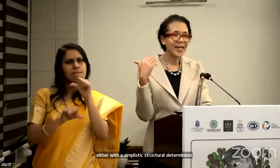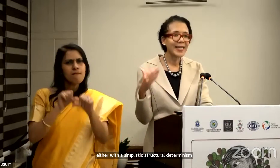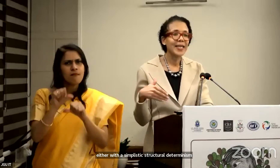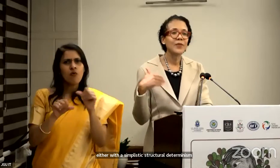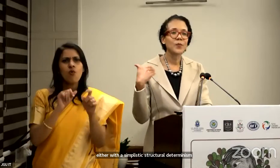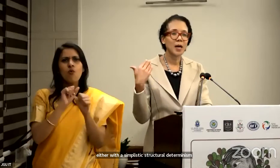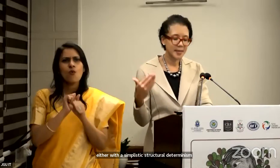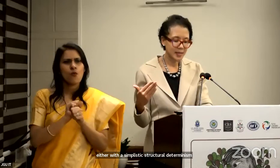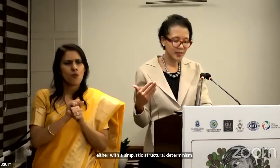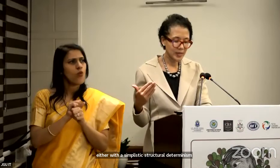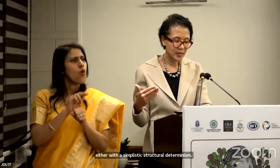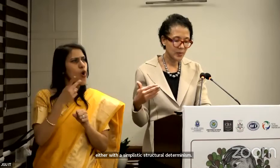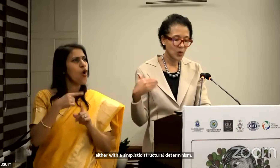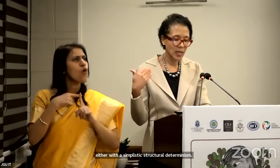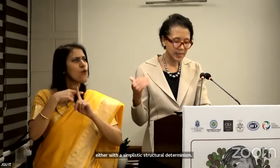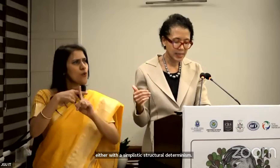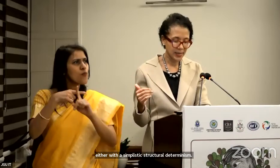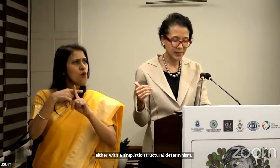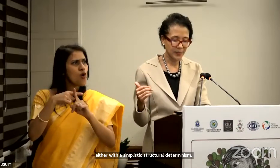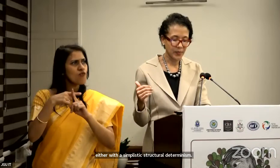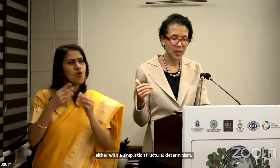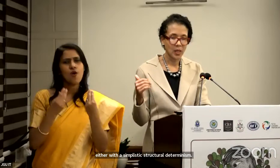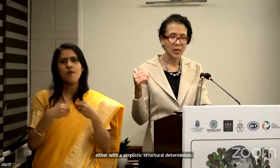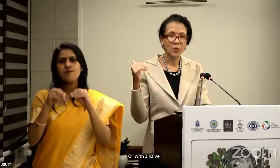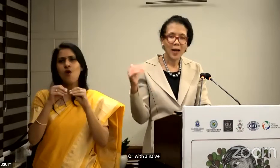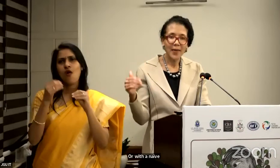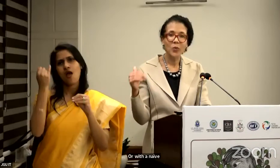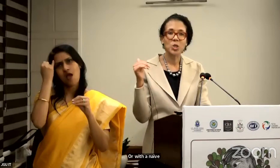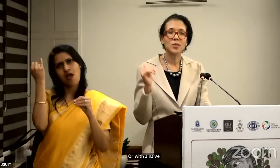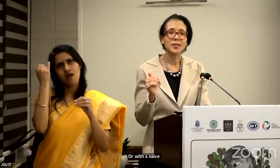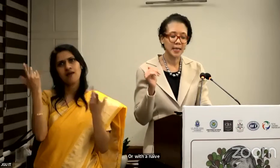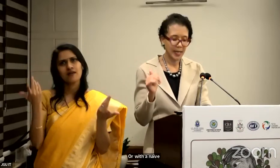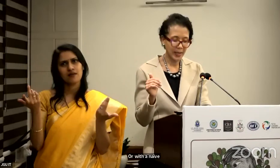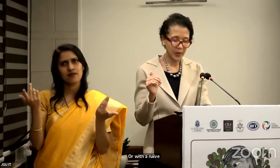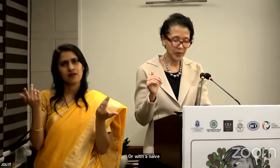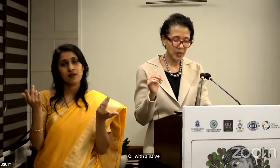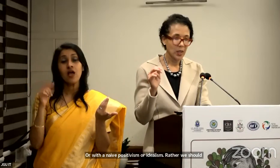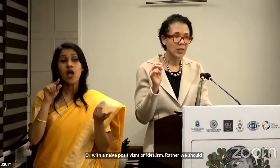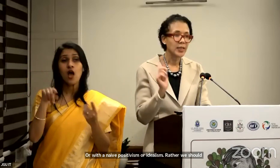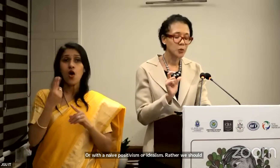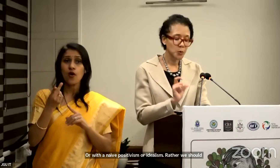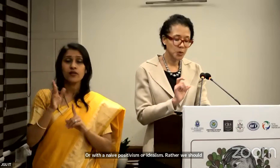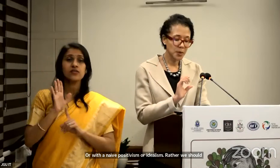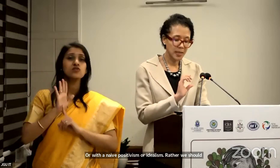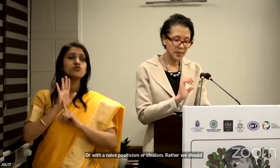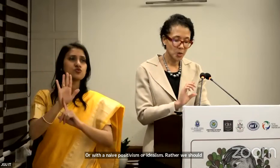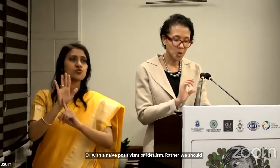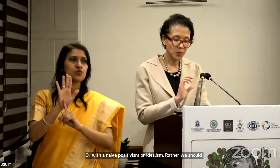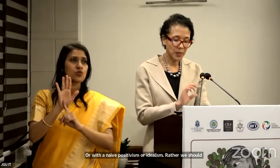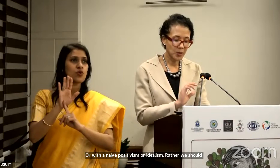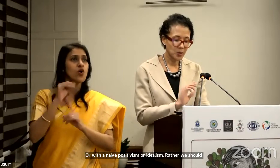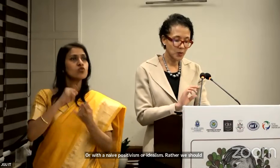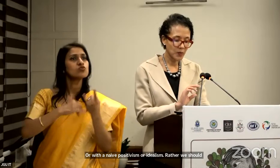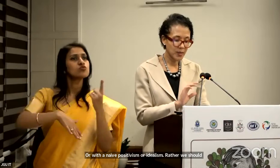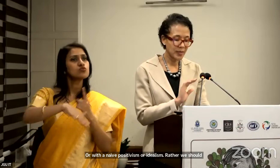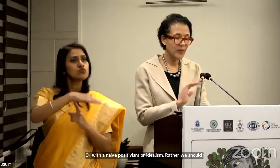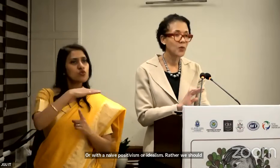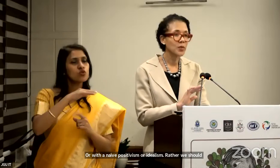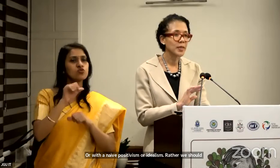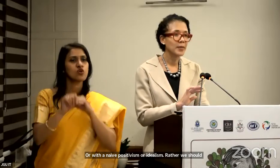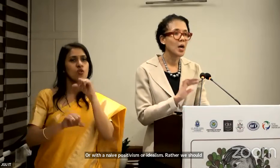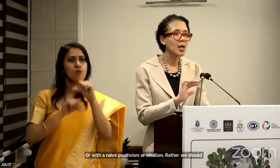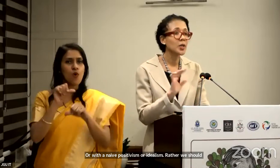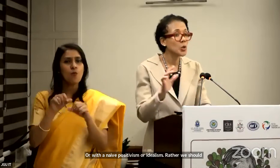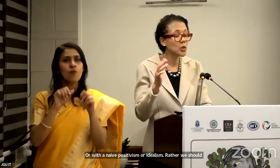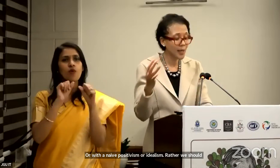a naive positivism or idealism. Rather, we should see how legal rules and social and political movements that